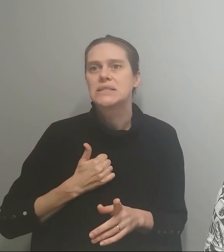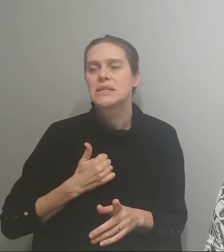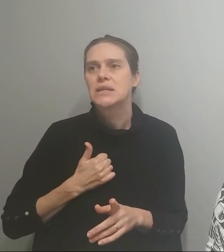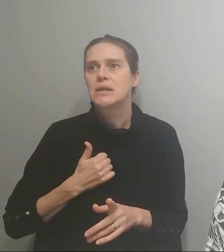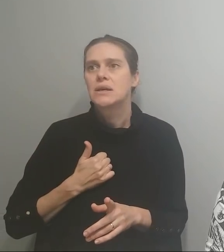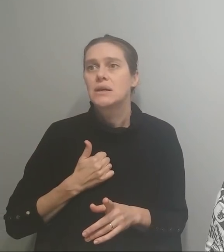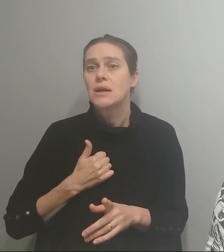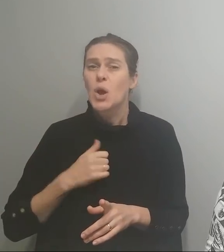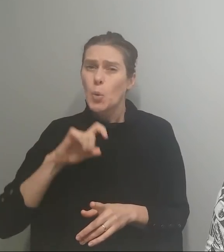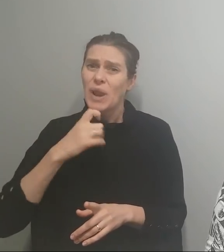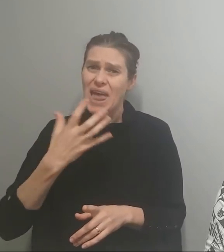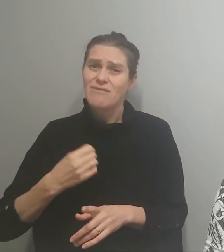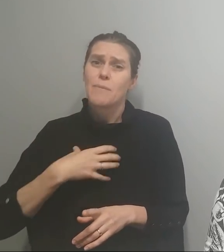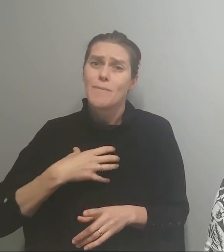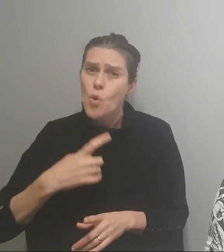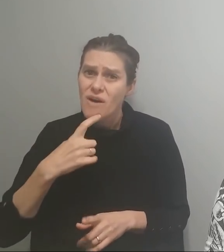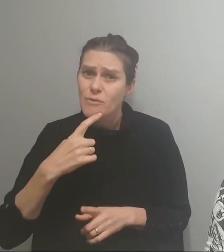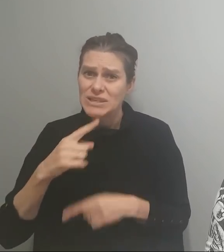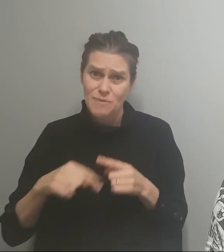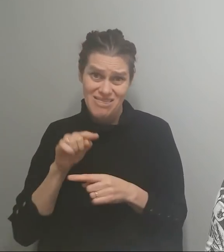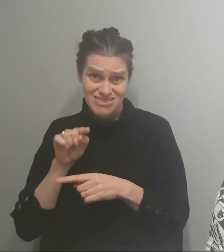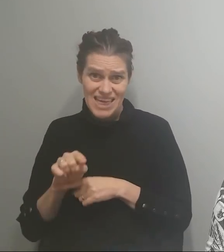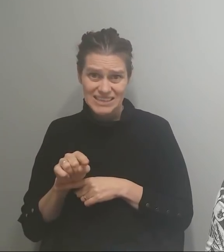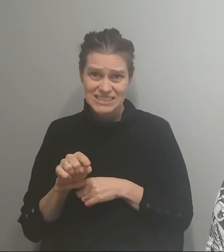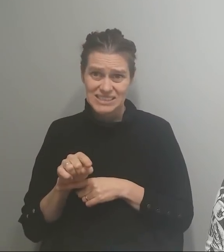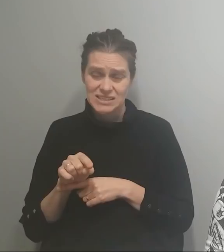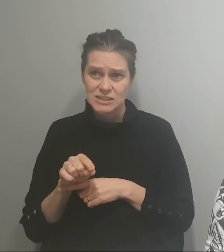more information about what